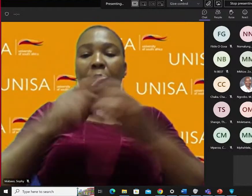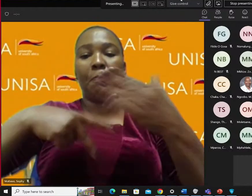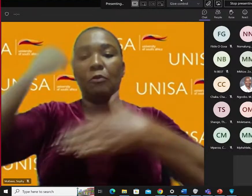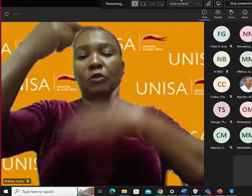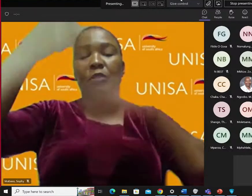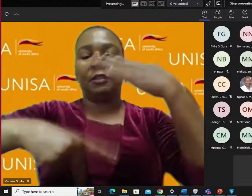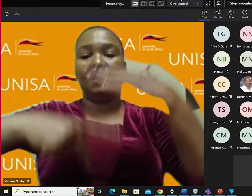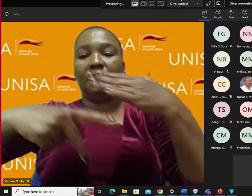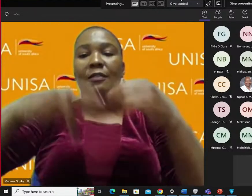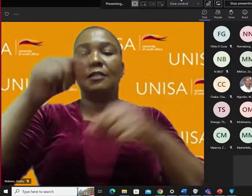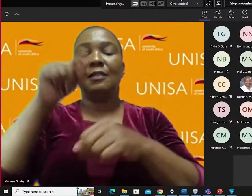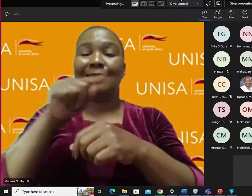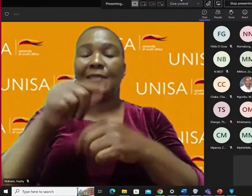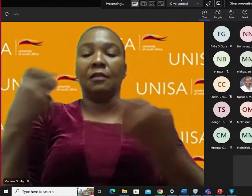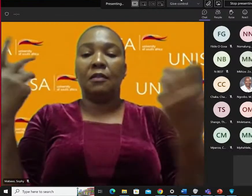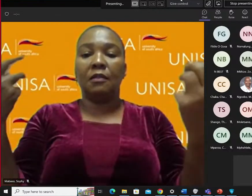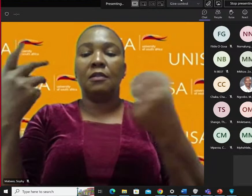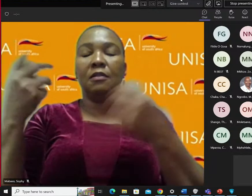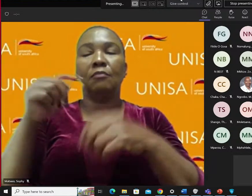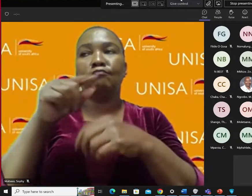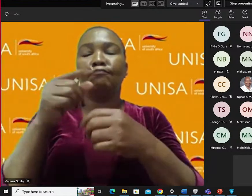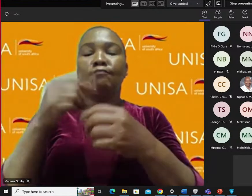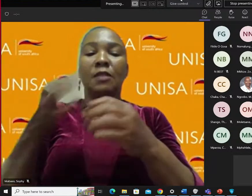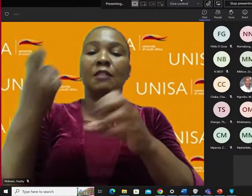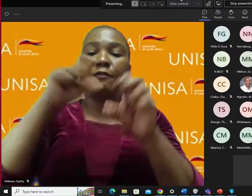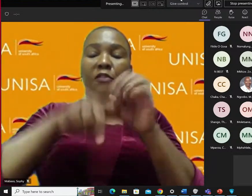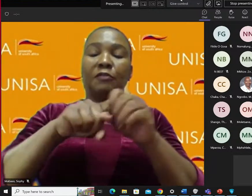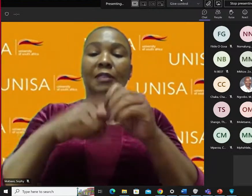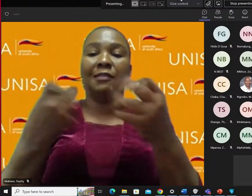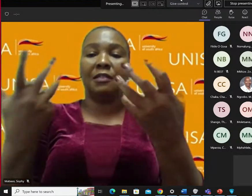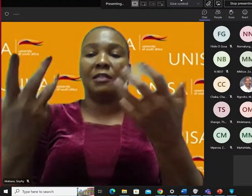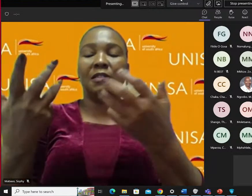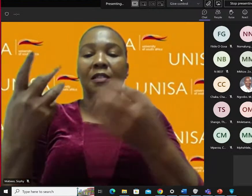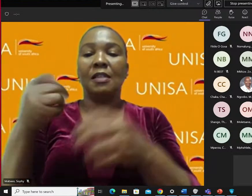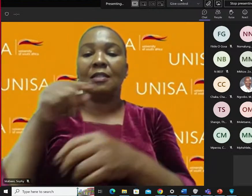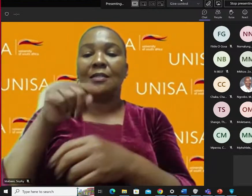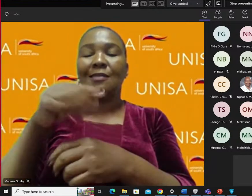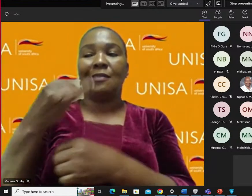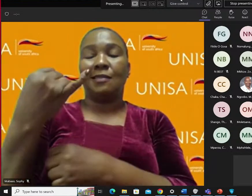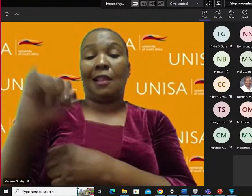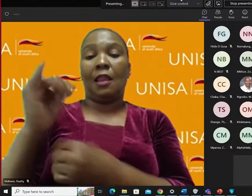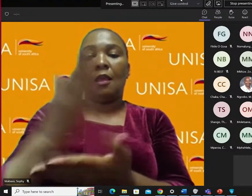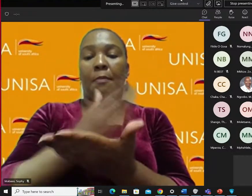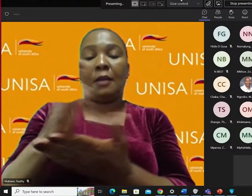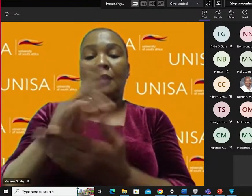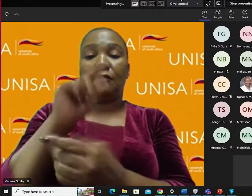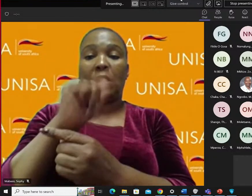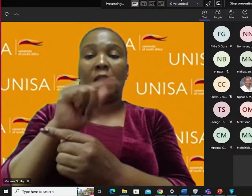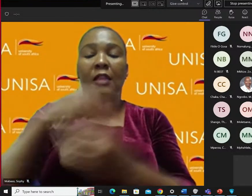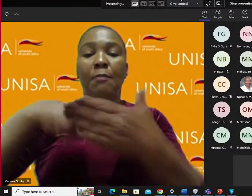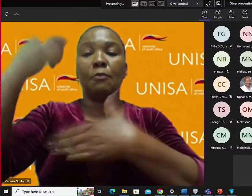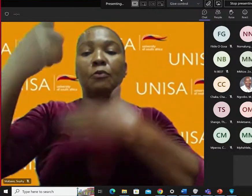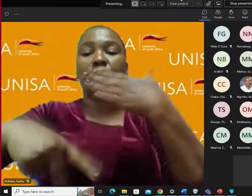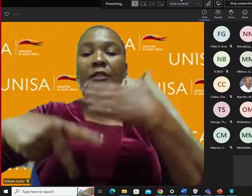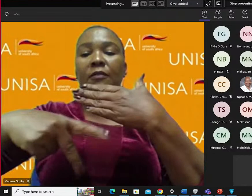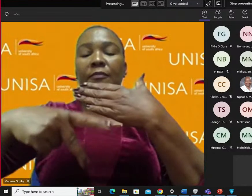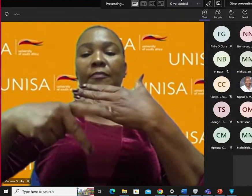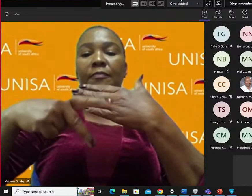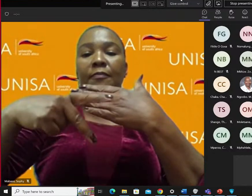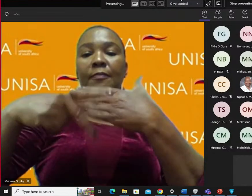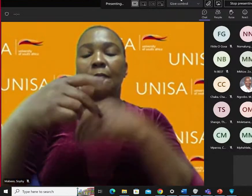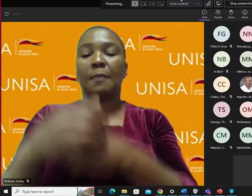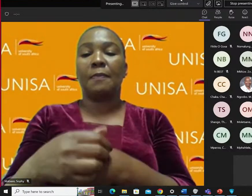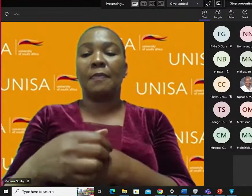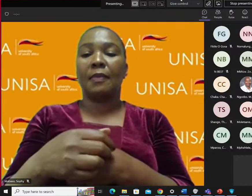that she was involved in, and she's still part of that project. I'm